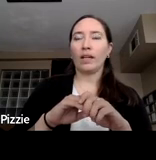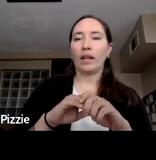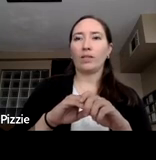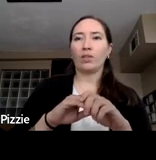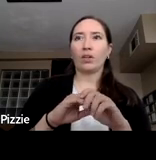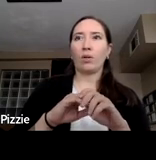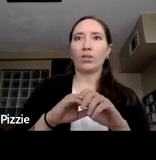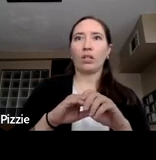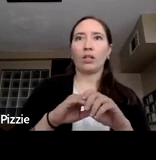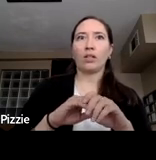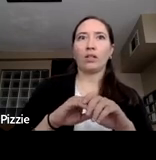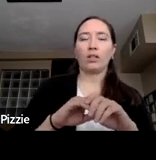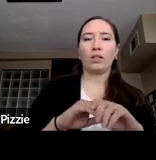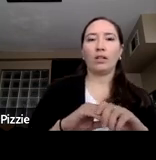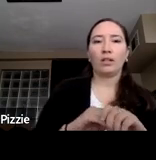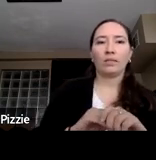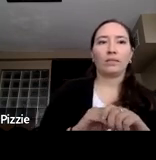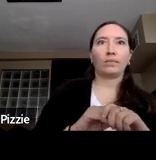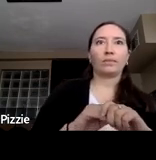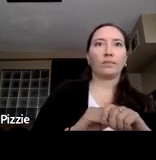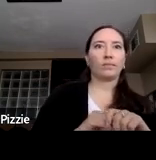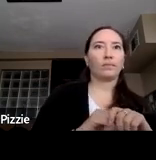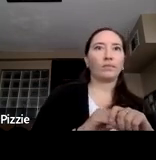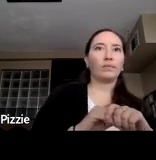we can answer your question.